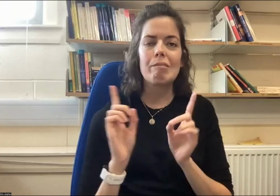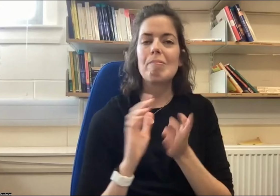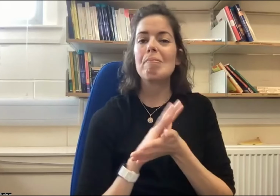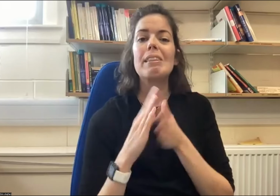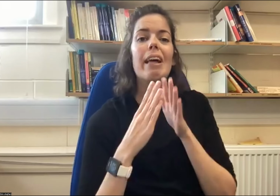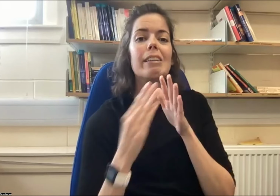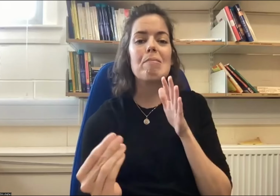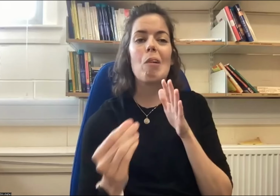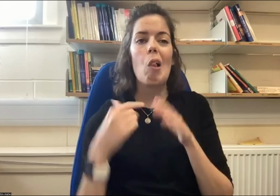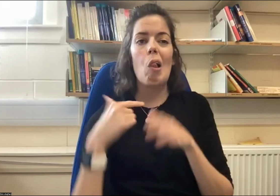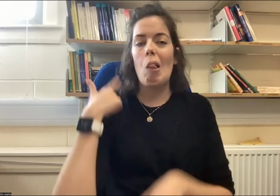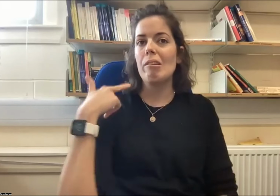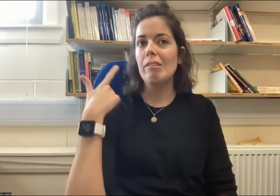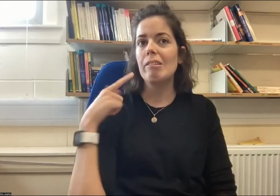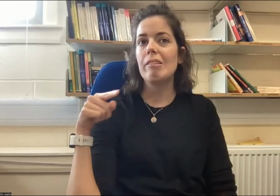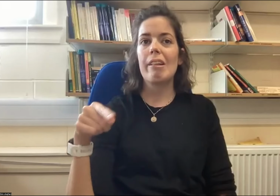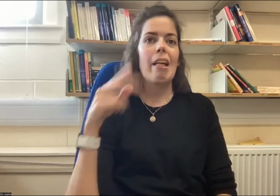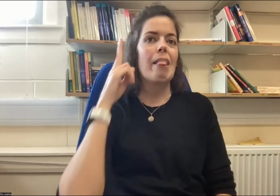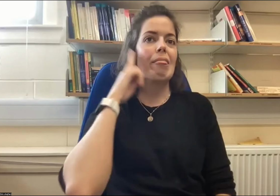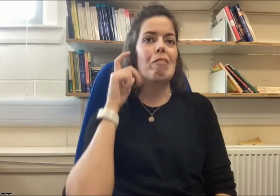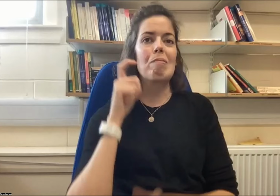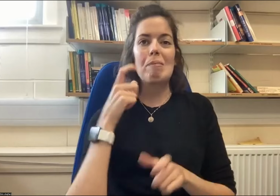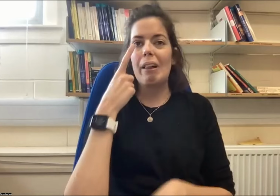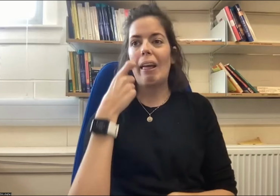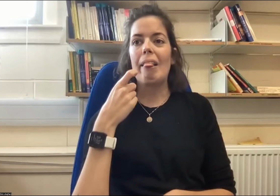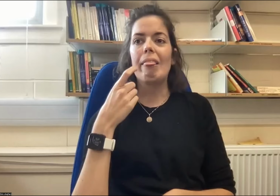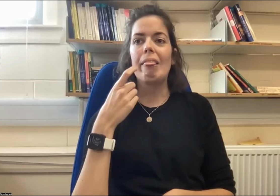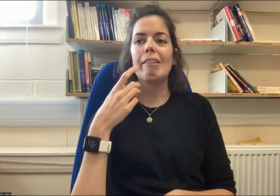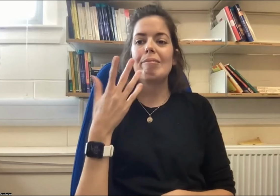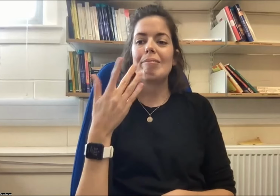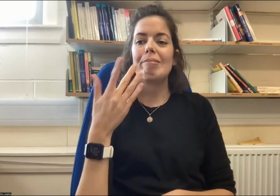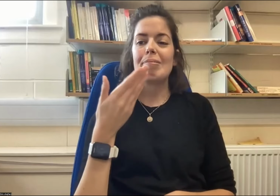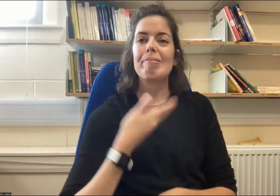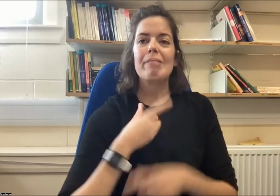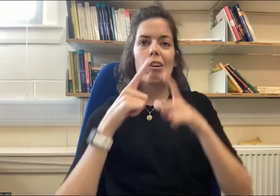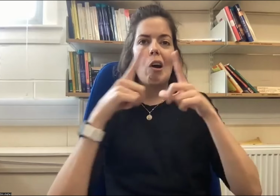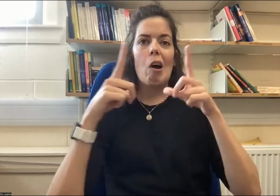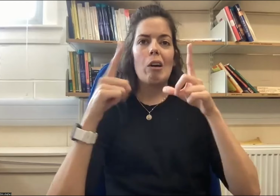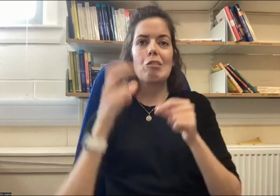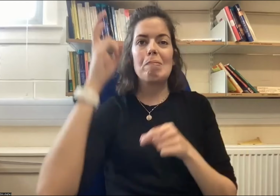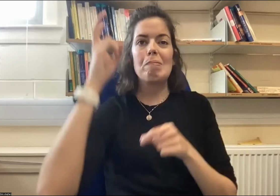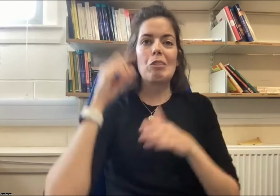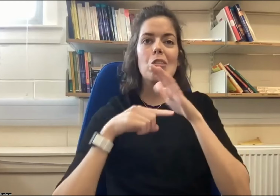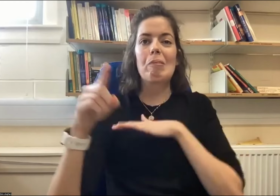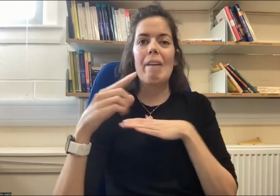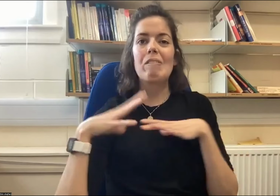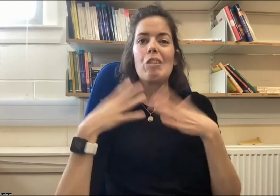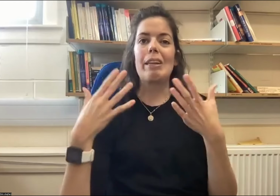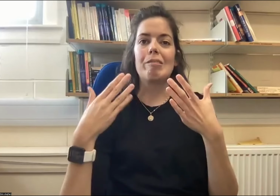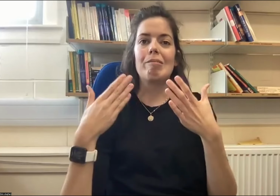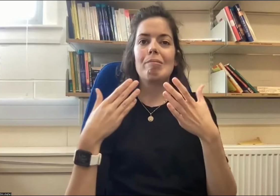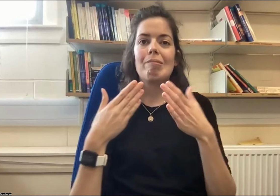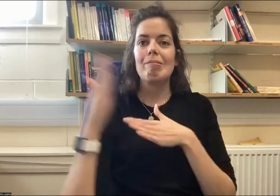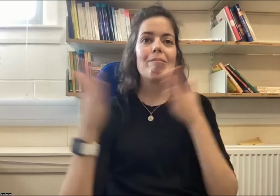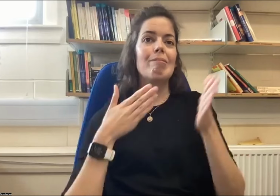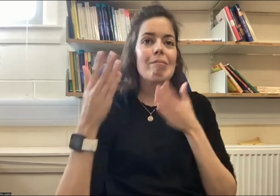the government disability policy, for example, in London, means that deaf people have the right